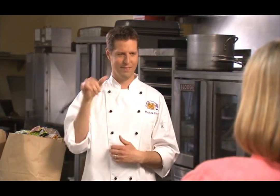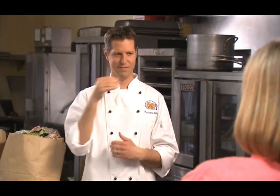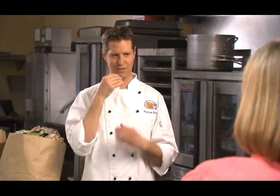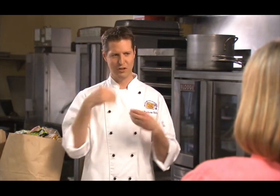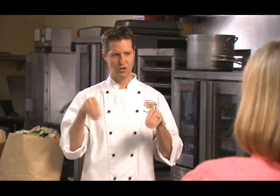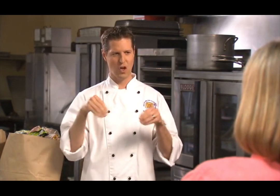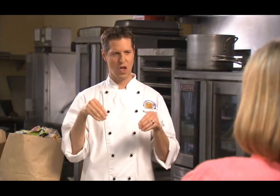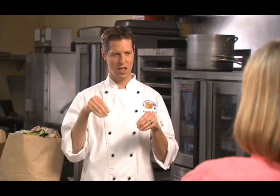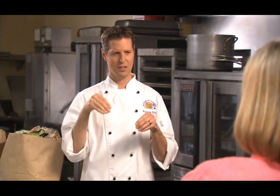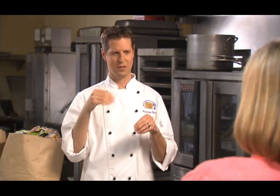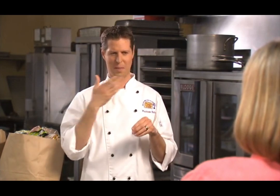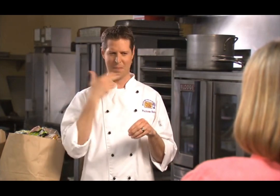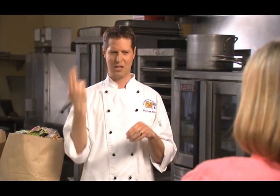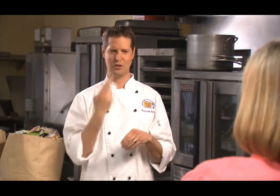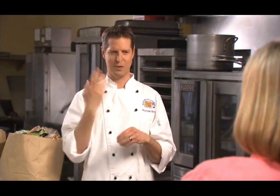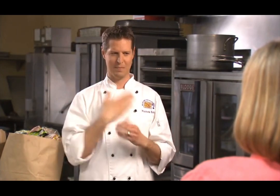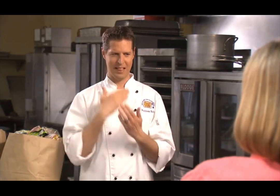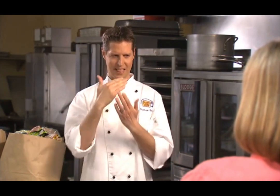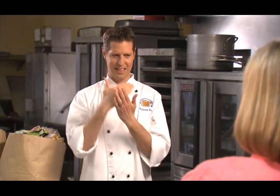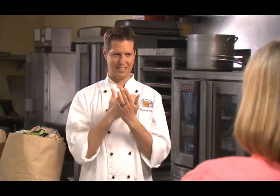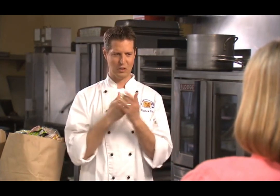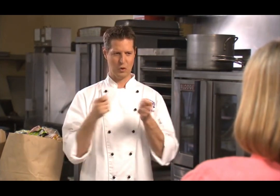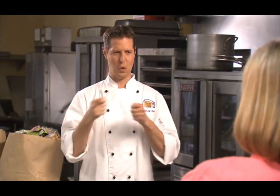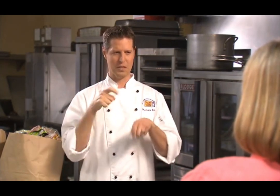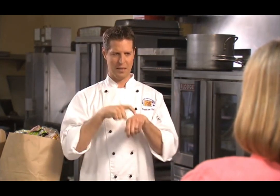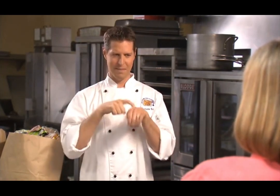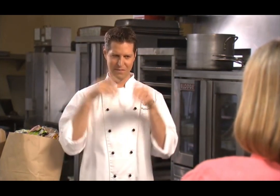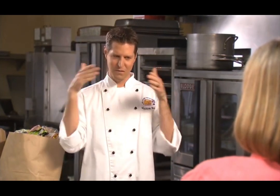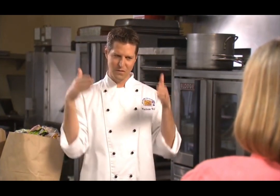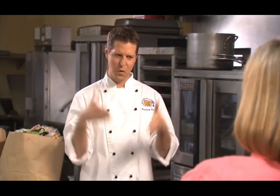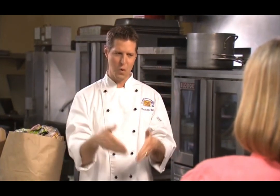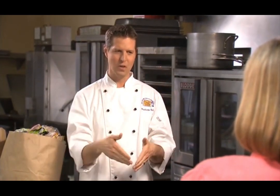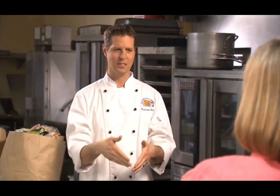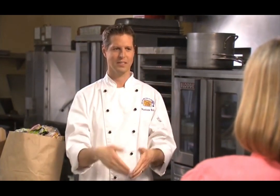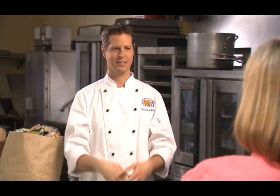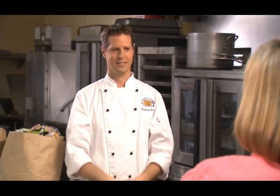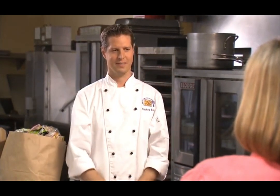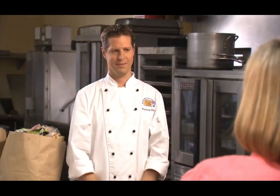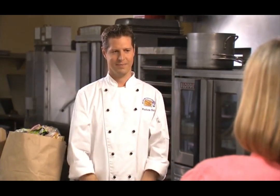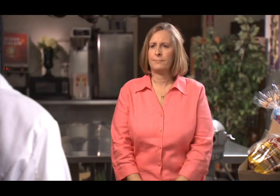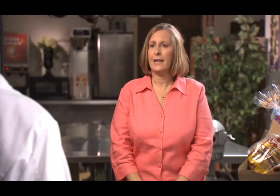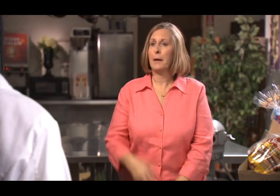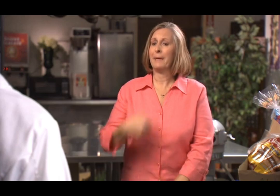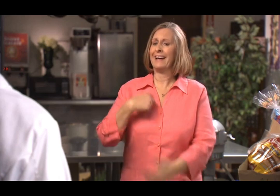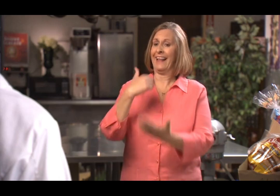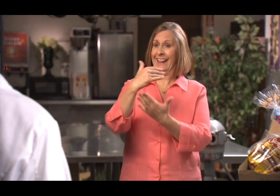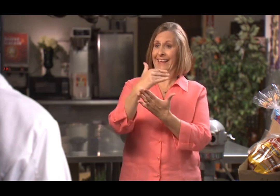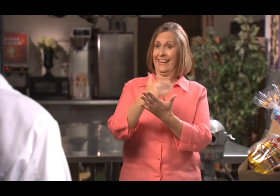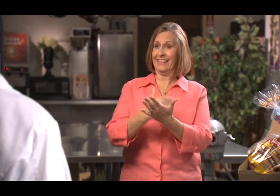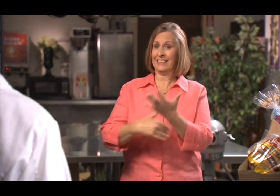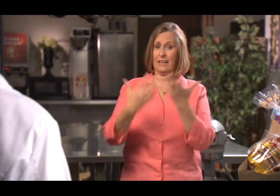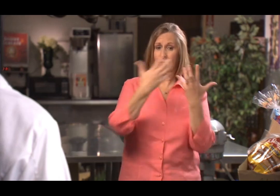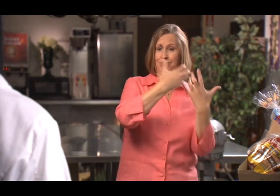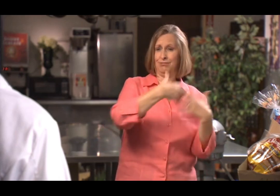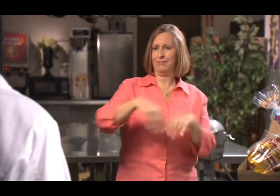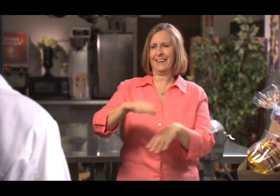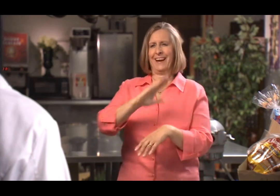hours looking at all the products, so my list helps me stay focused and manage my time well. I've never done it with a list that was organized